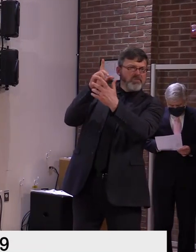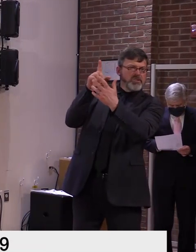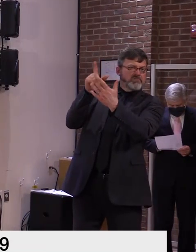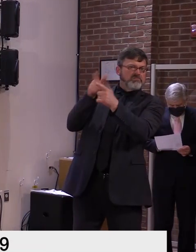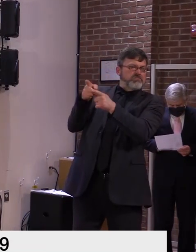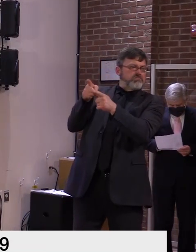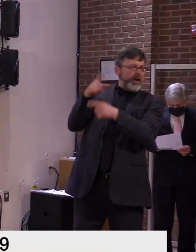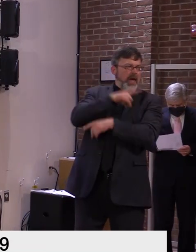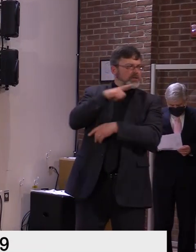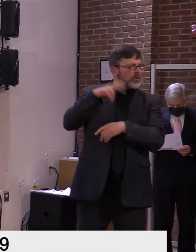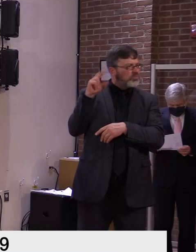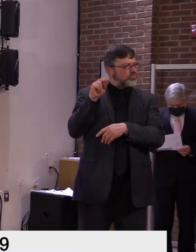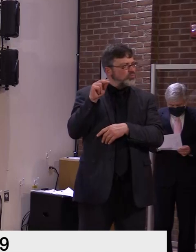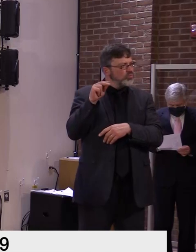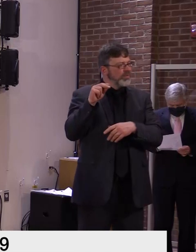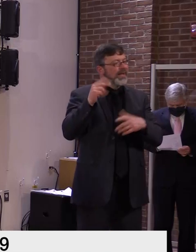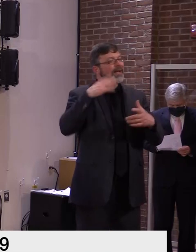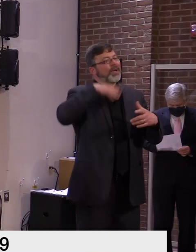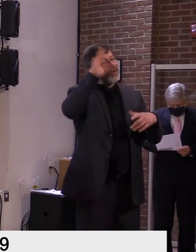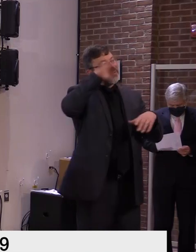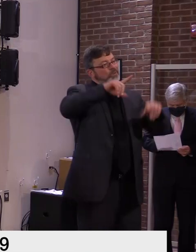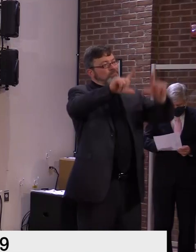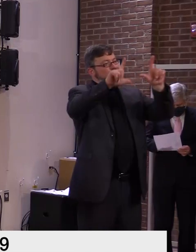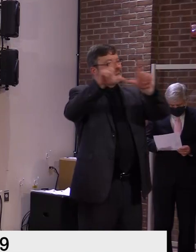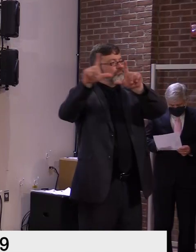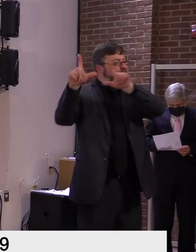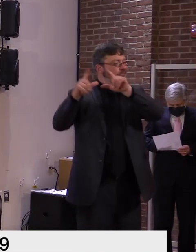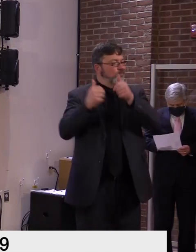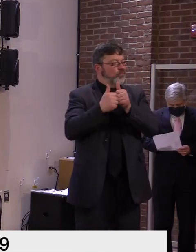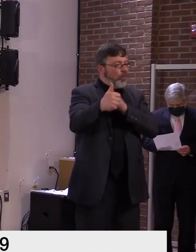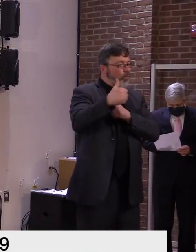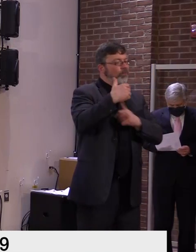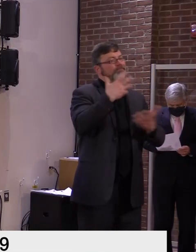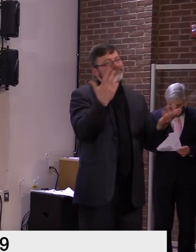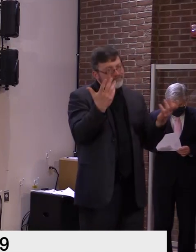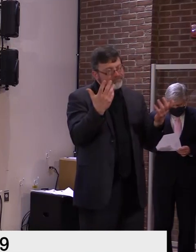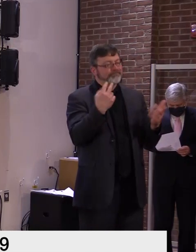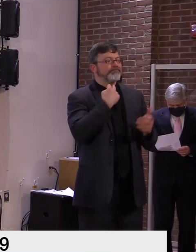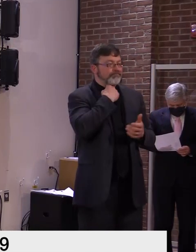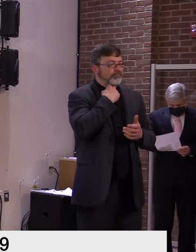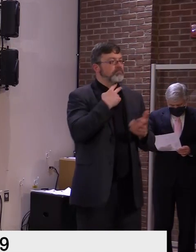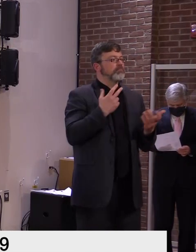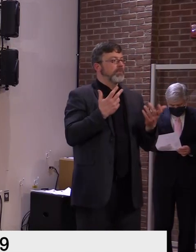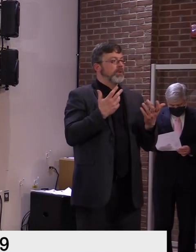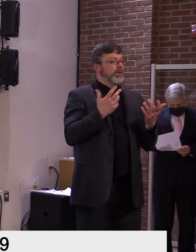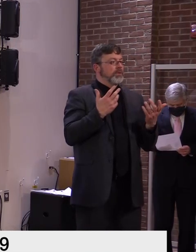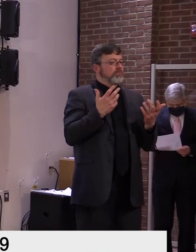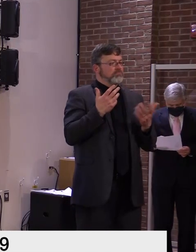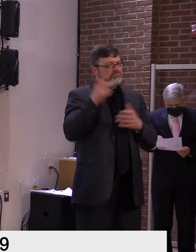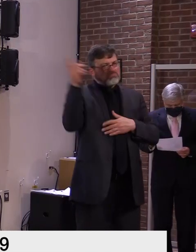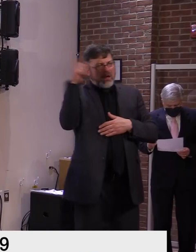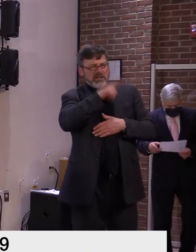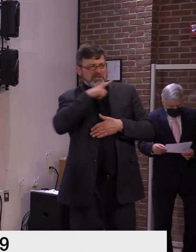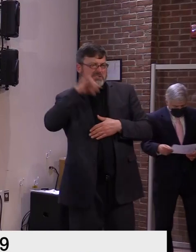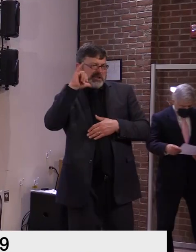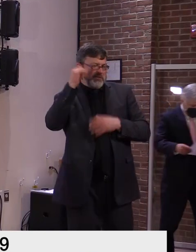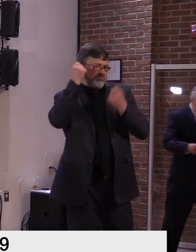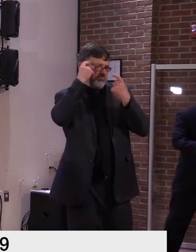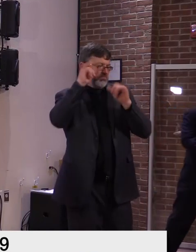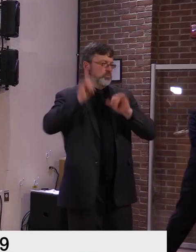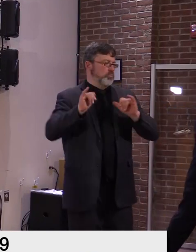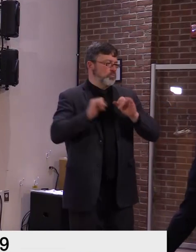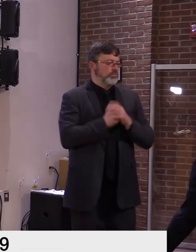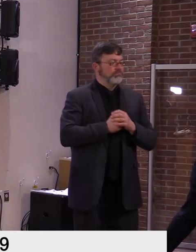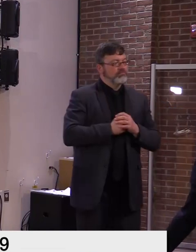doing in our everyday, whether it's remote learning or remote legislating. It's not ideal, and they know that. And so,